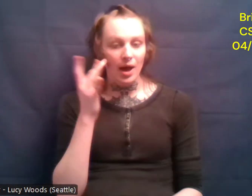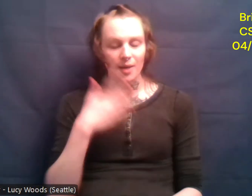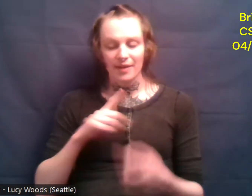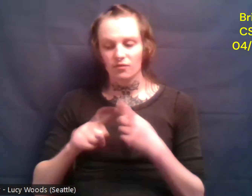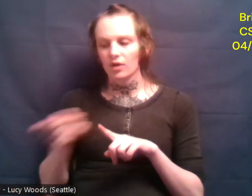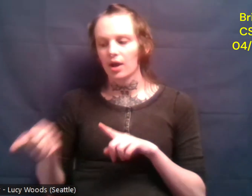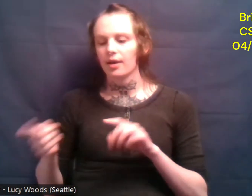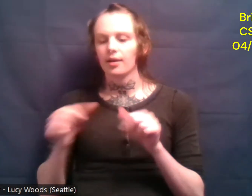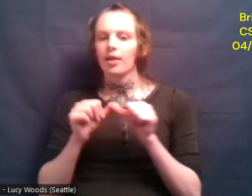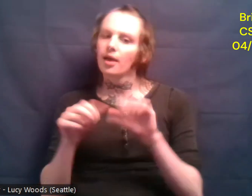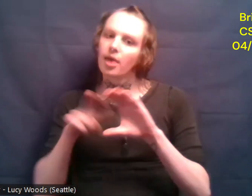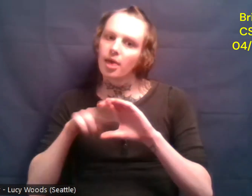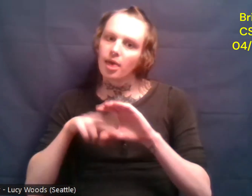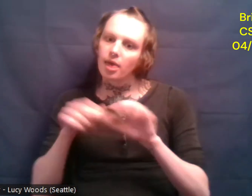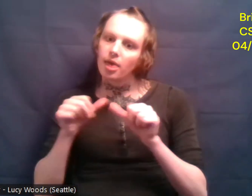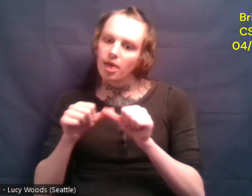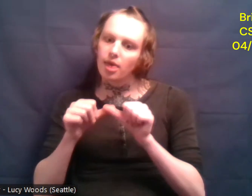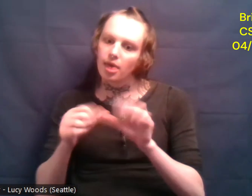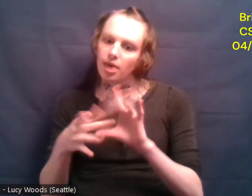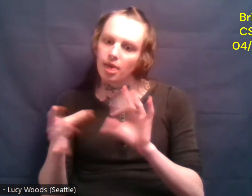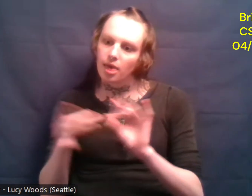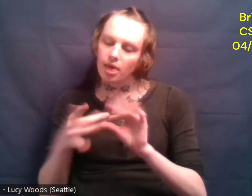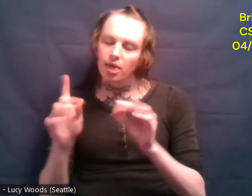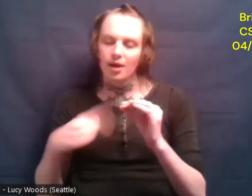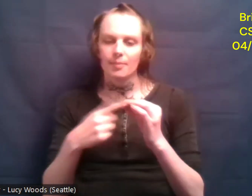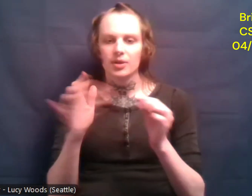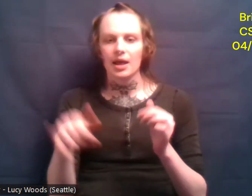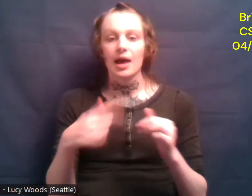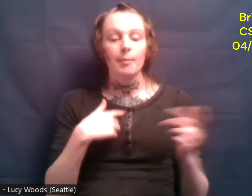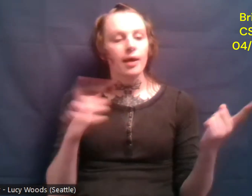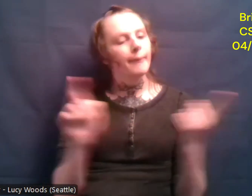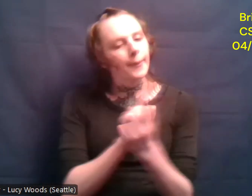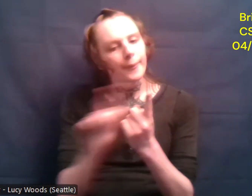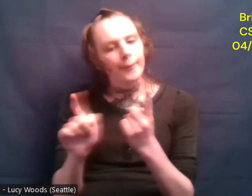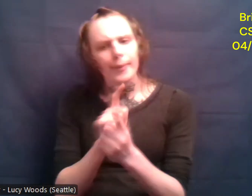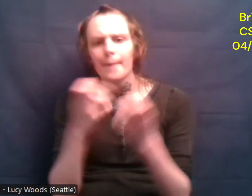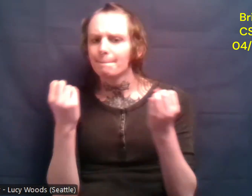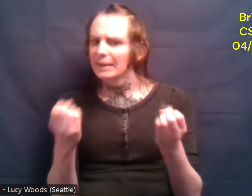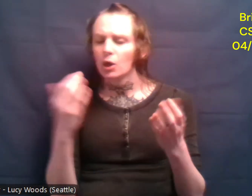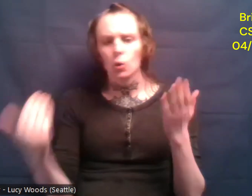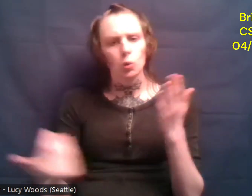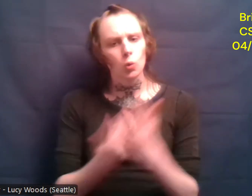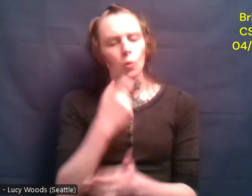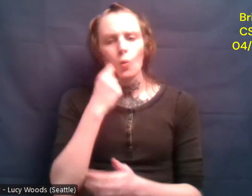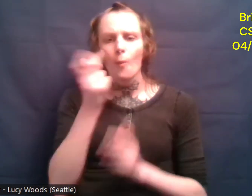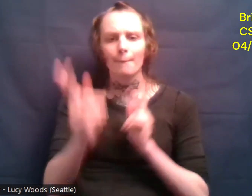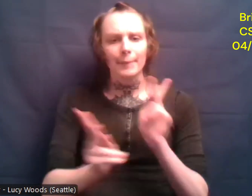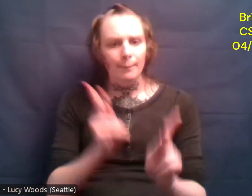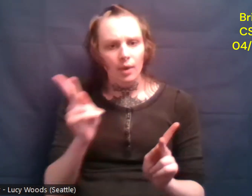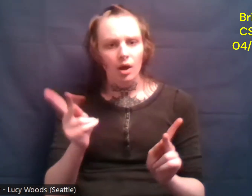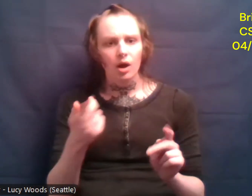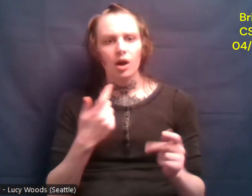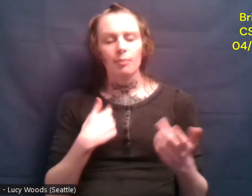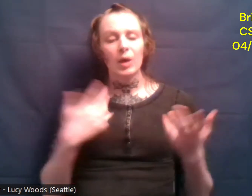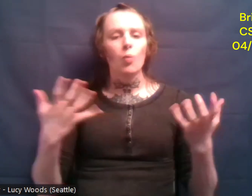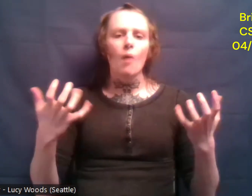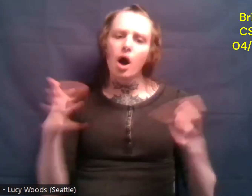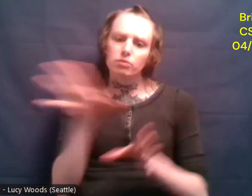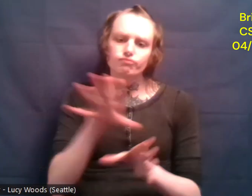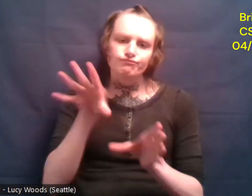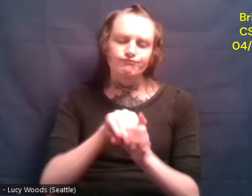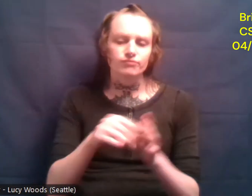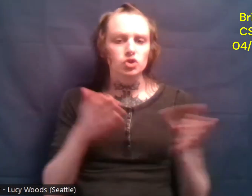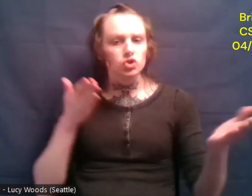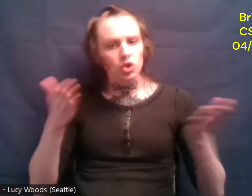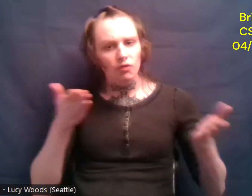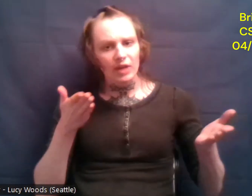cool people. And I really wanted to get more involved in service because it felt like, I don't know, something was missing. Like I could give more.